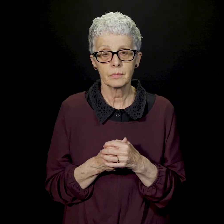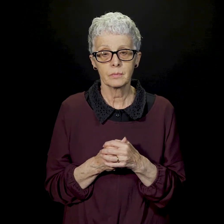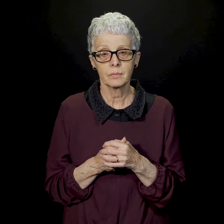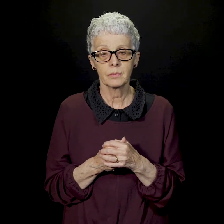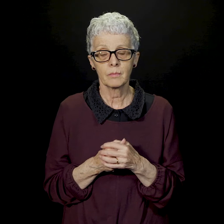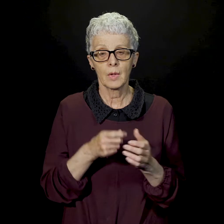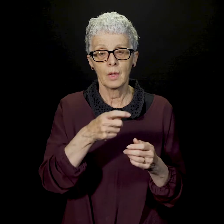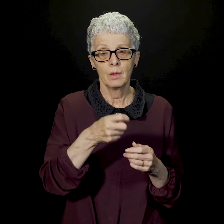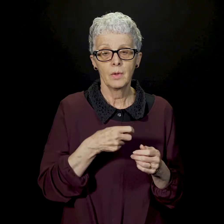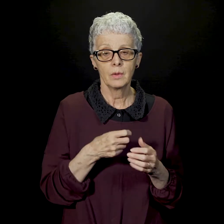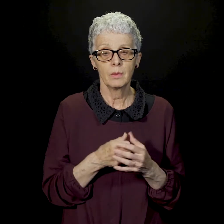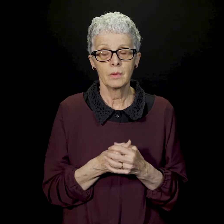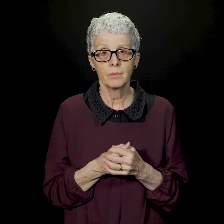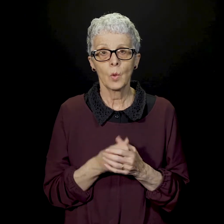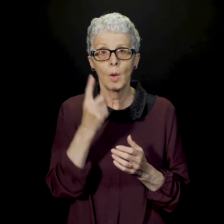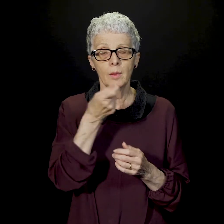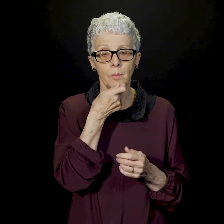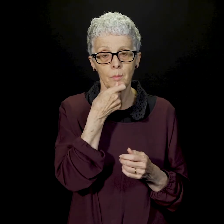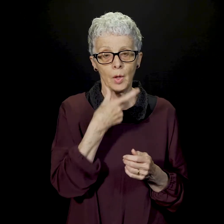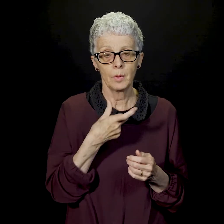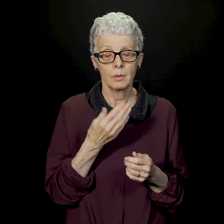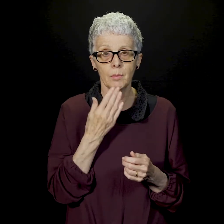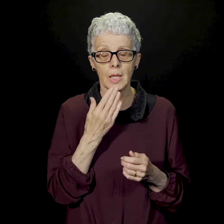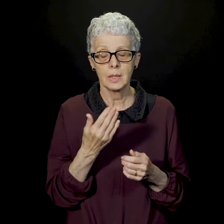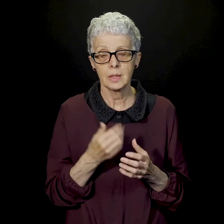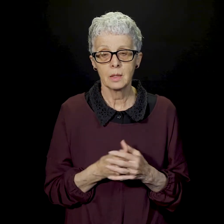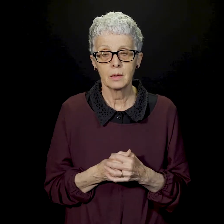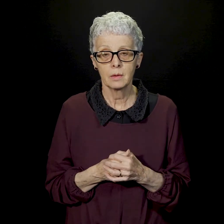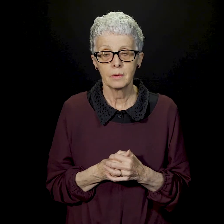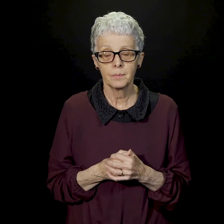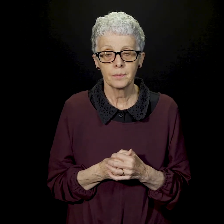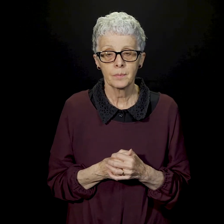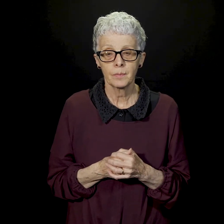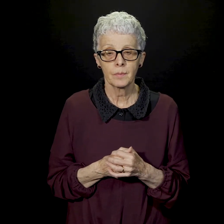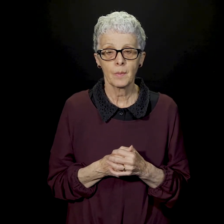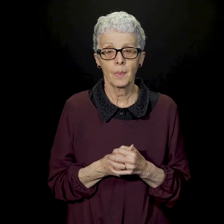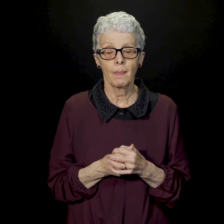I'm going to invite you. Let's just take a moment. Could you just close your eyes for a moment?